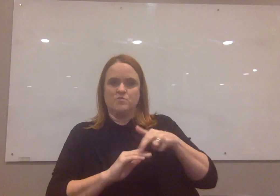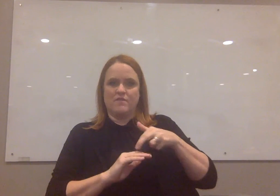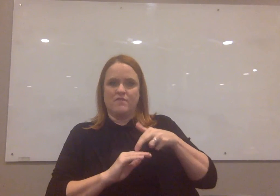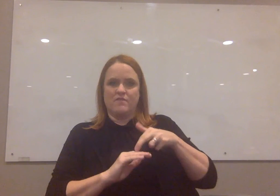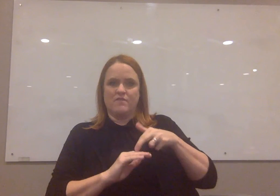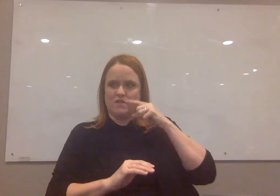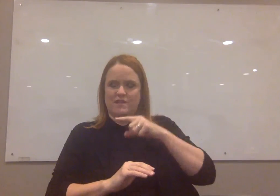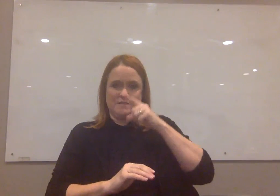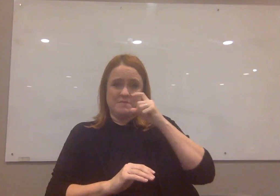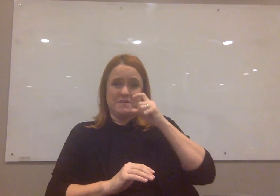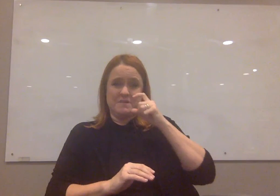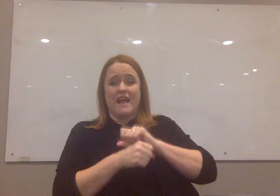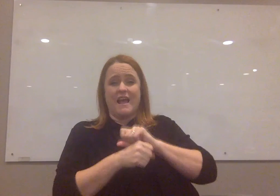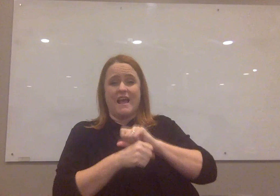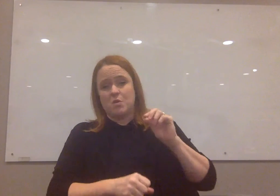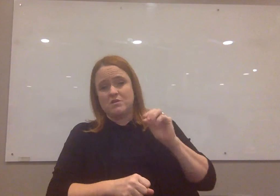docs suck.